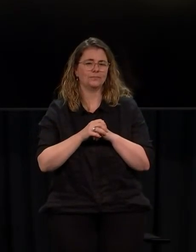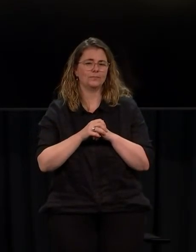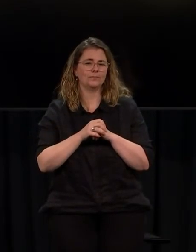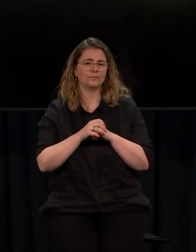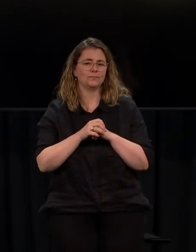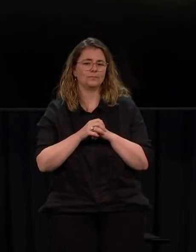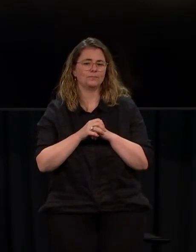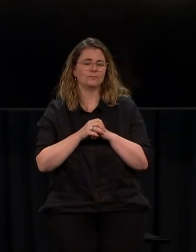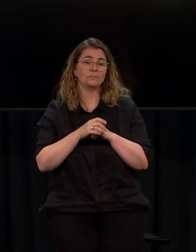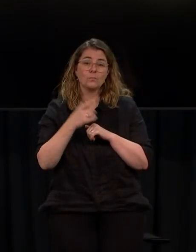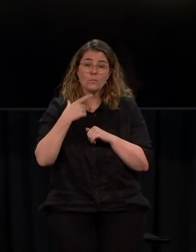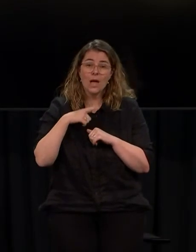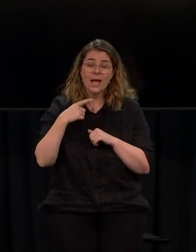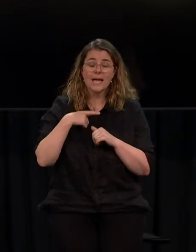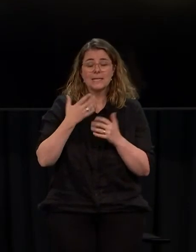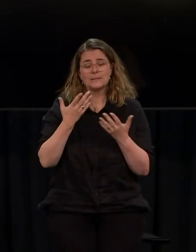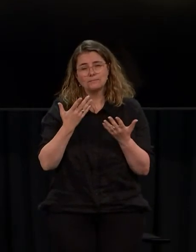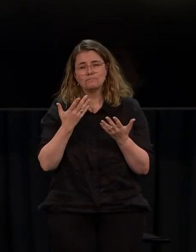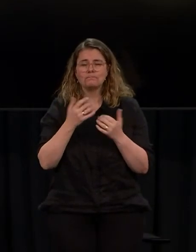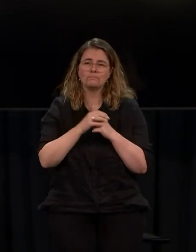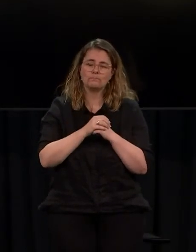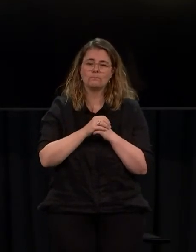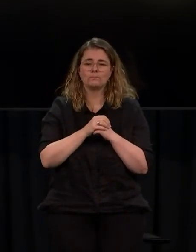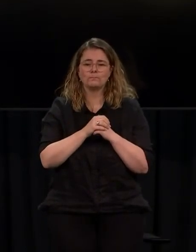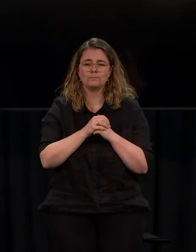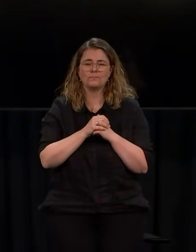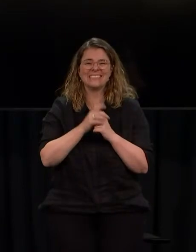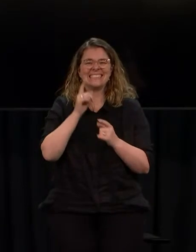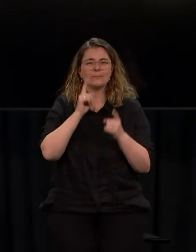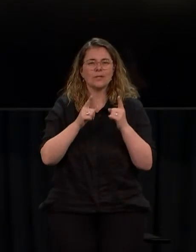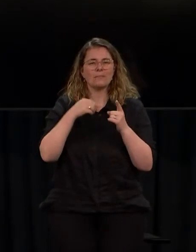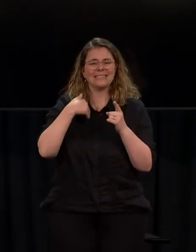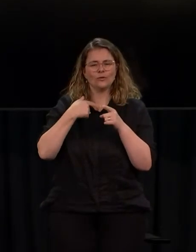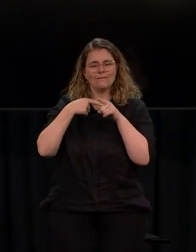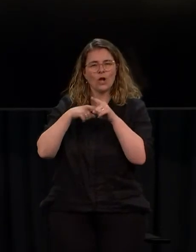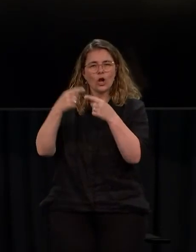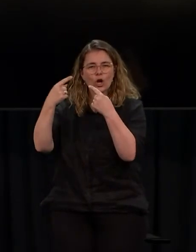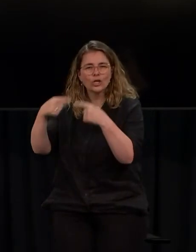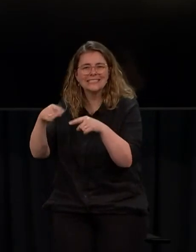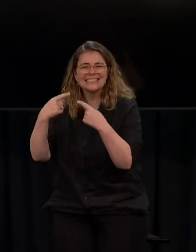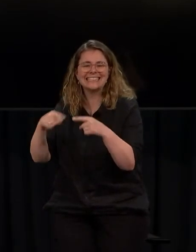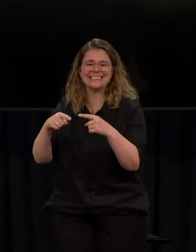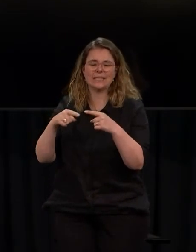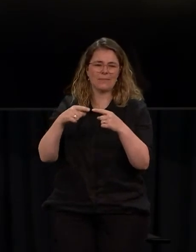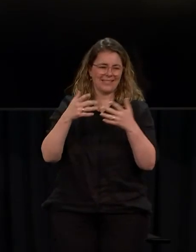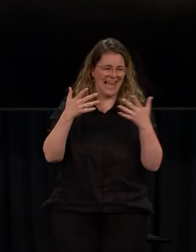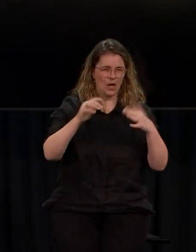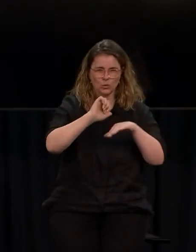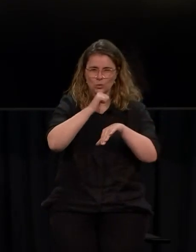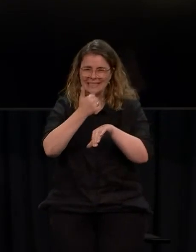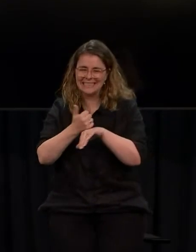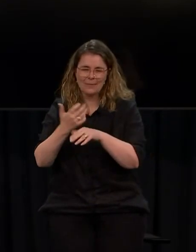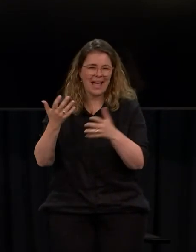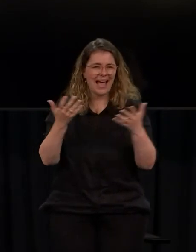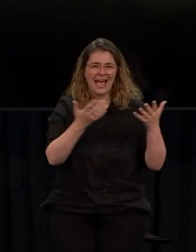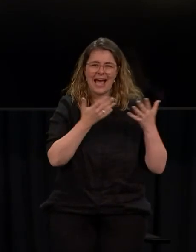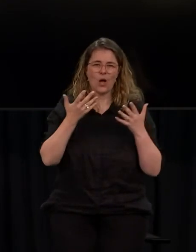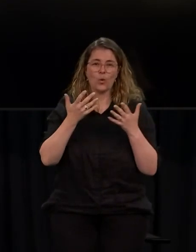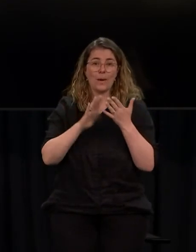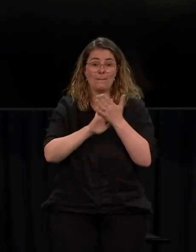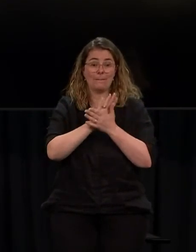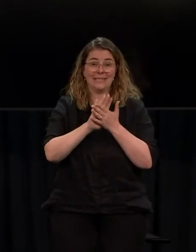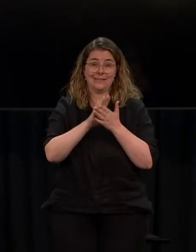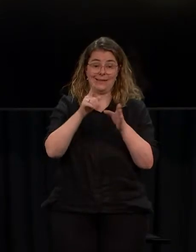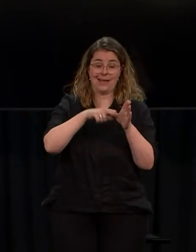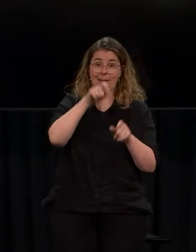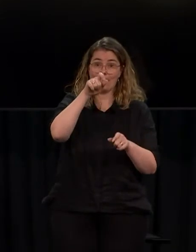sometimes for the simplicity of consent issues and purely logistical issues, actually allowing children to be, or